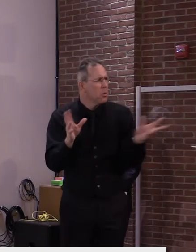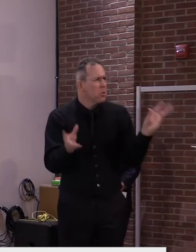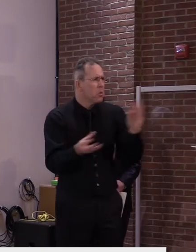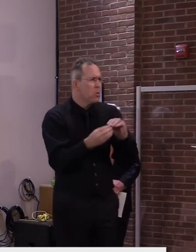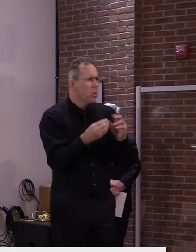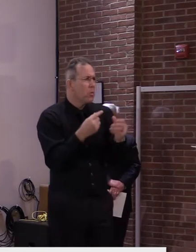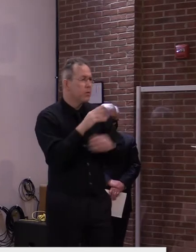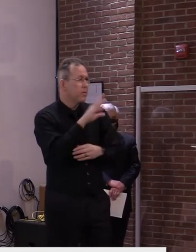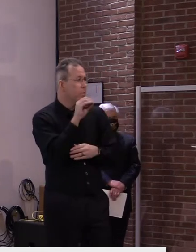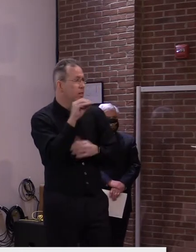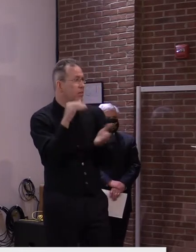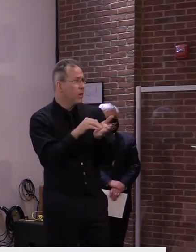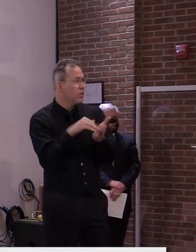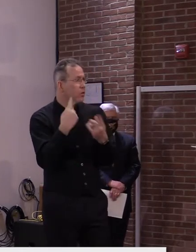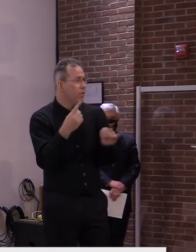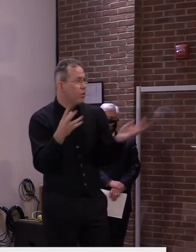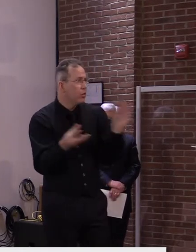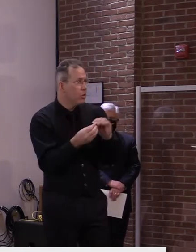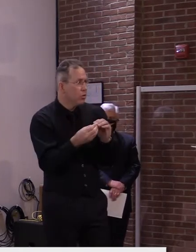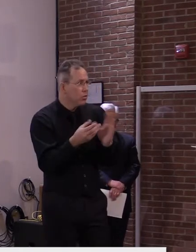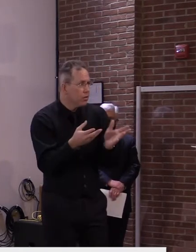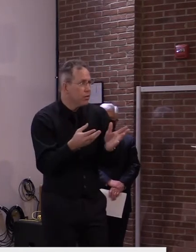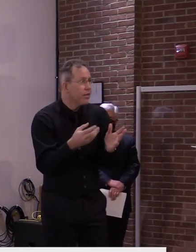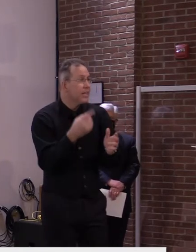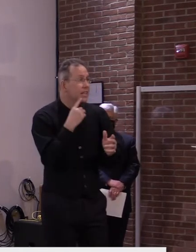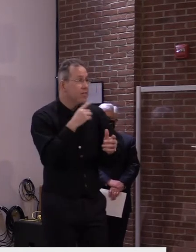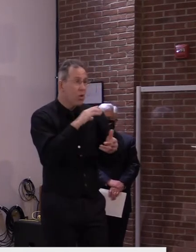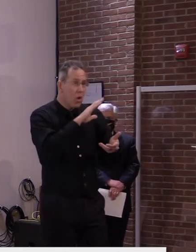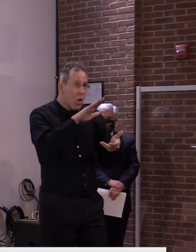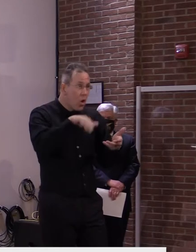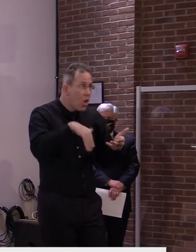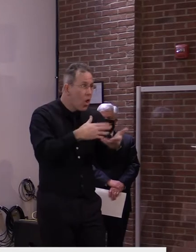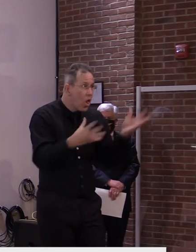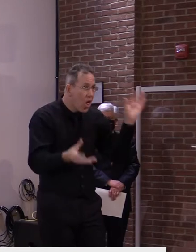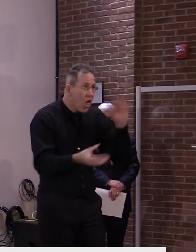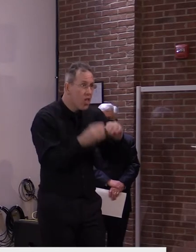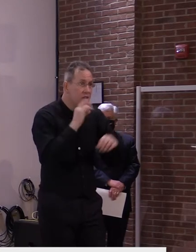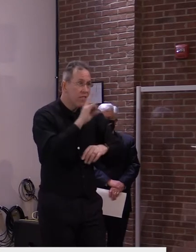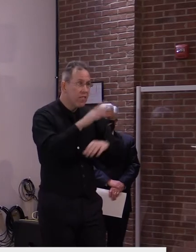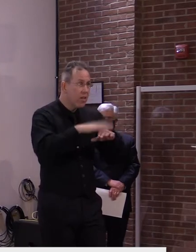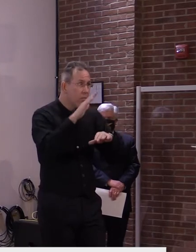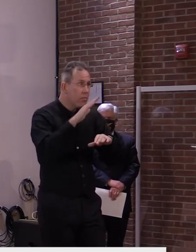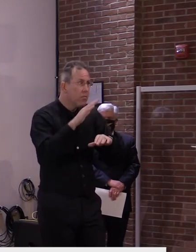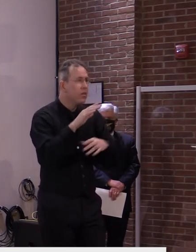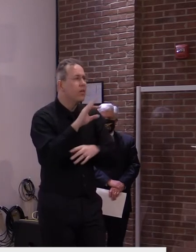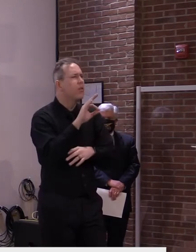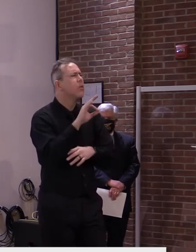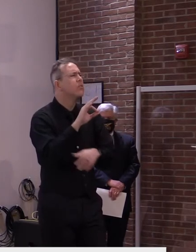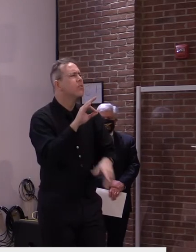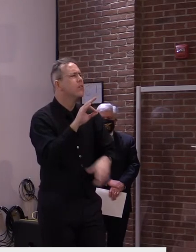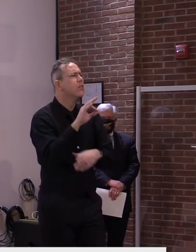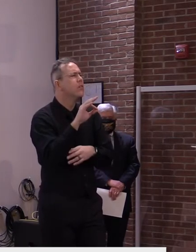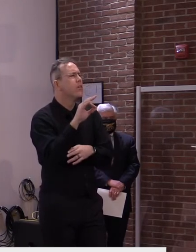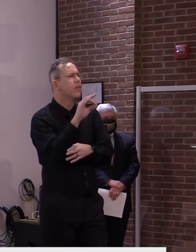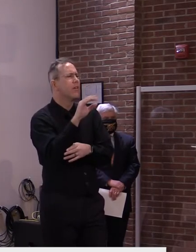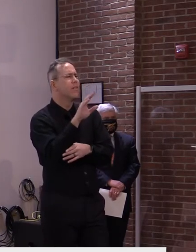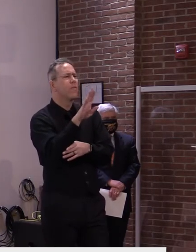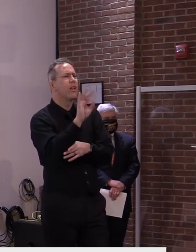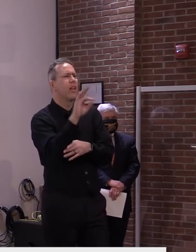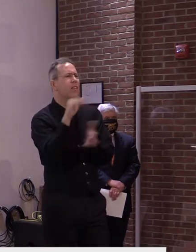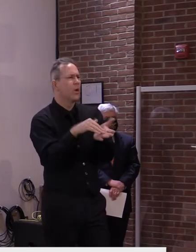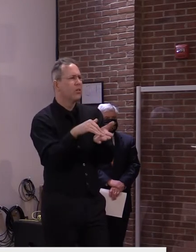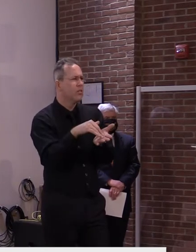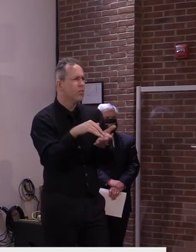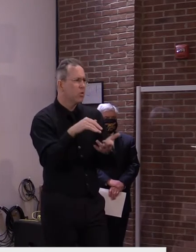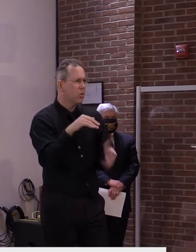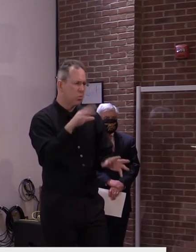of the 49,000. So we're getting to the point where that's going to not close it out, but we're well on